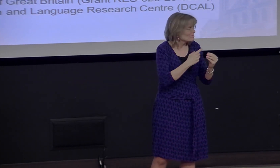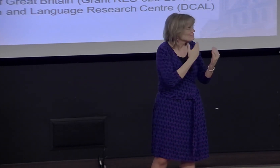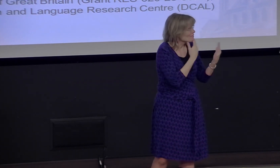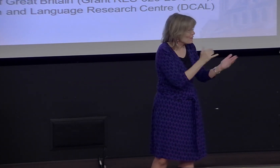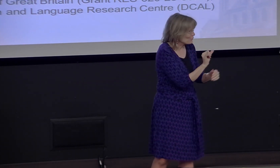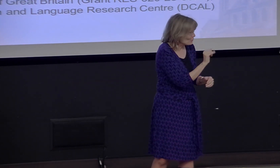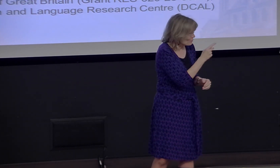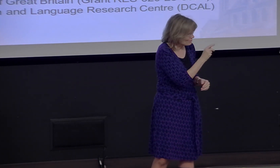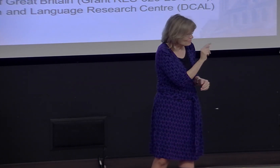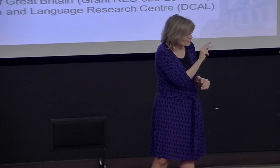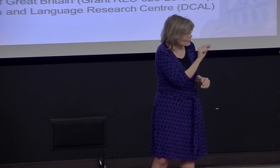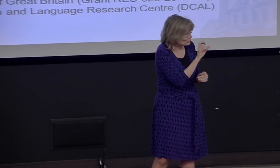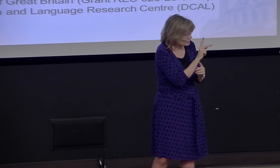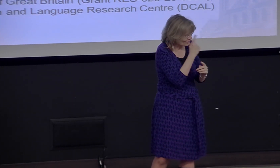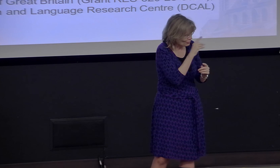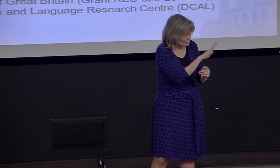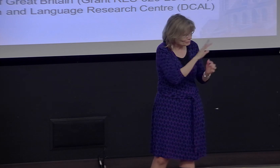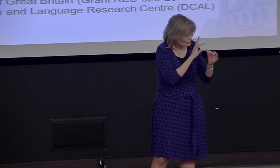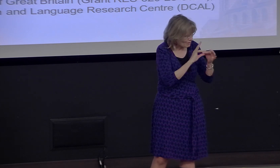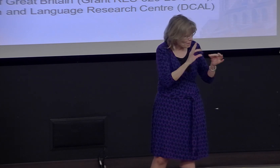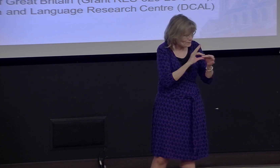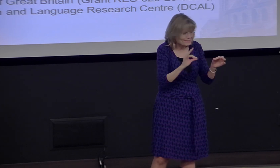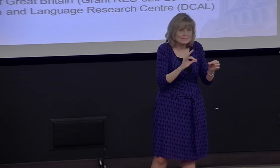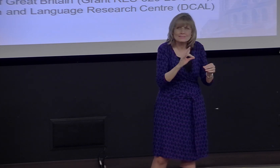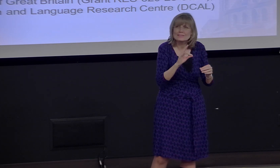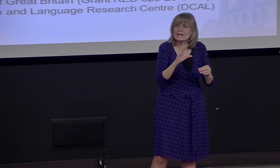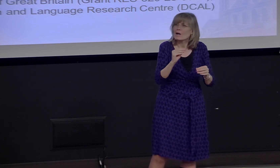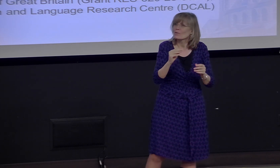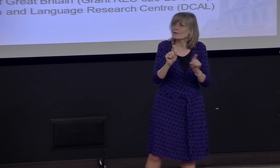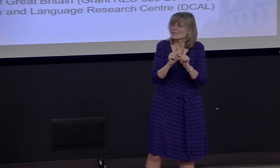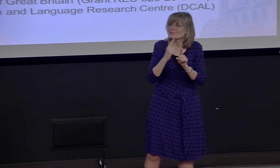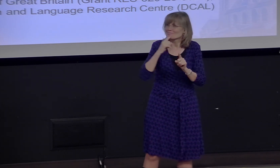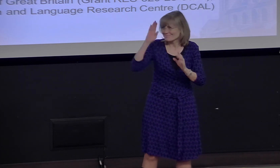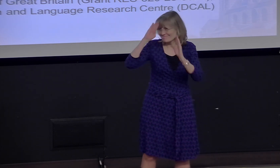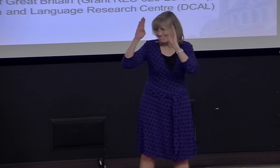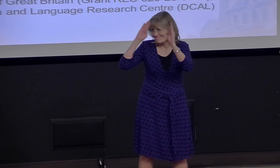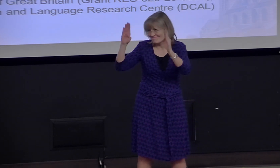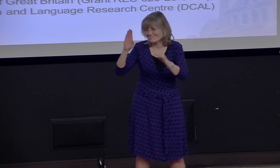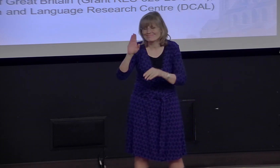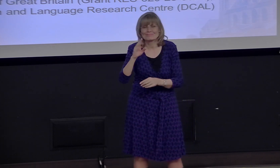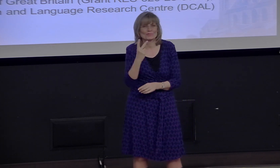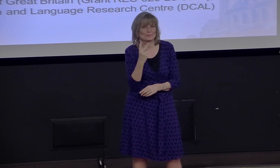about. Thank you, Patrick, for your comments as well. And I would also like to